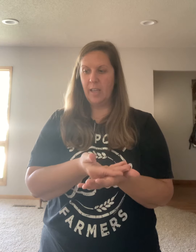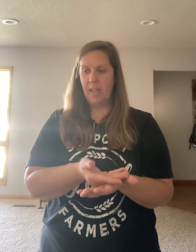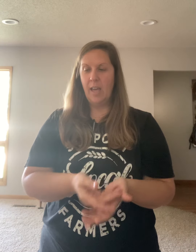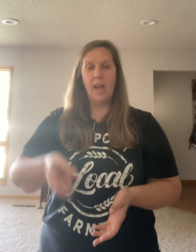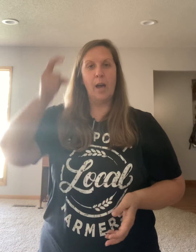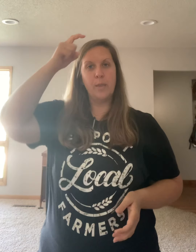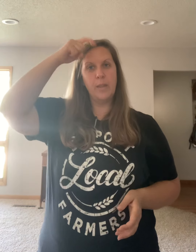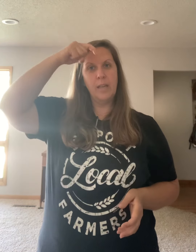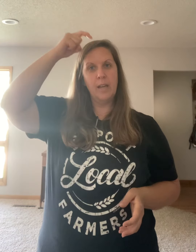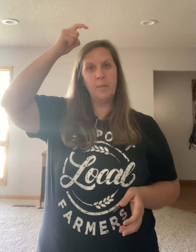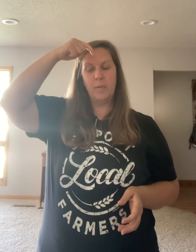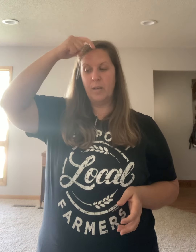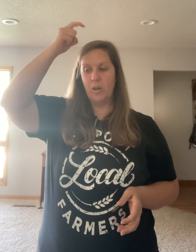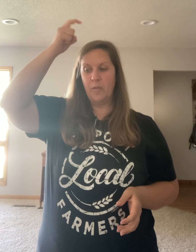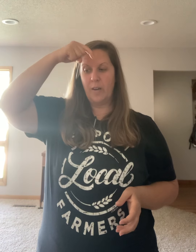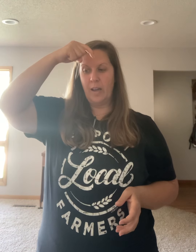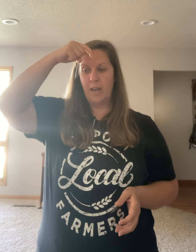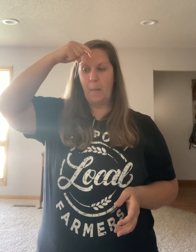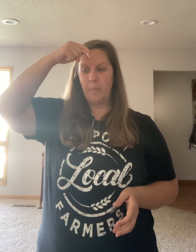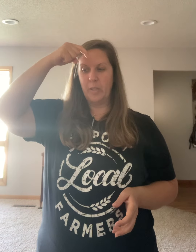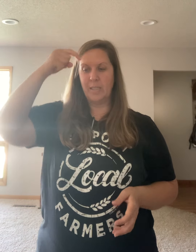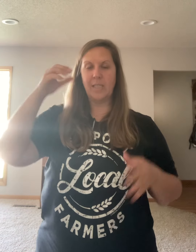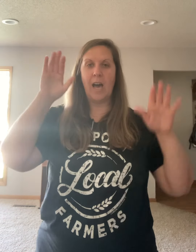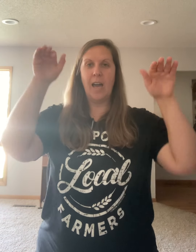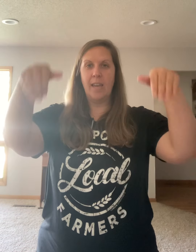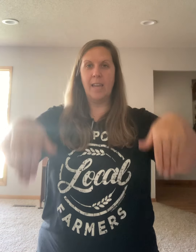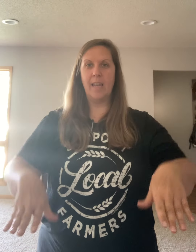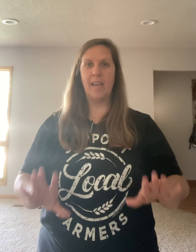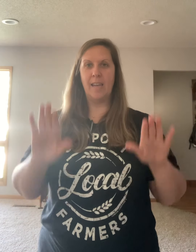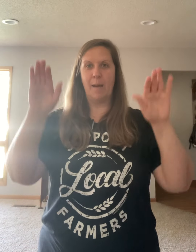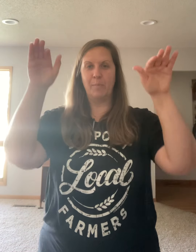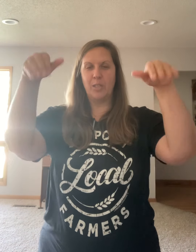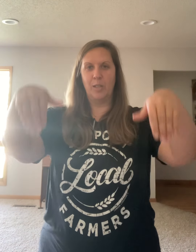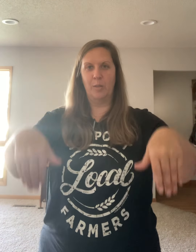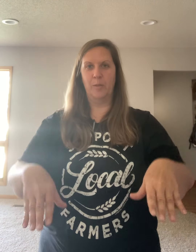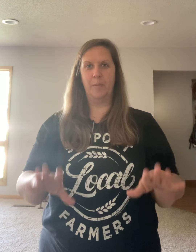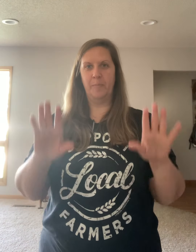Athena, Minerva, Poseidon, Neptune.